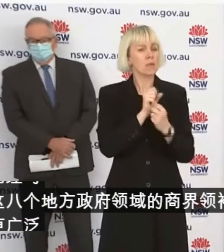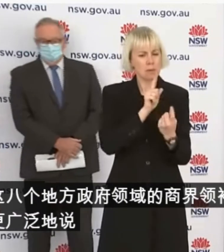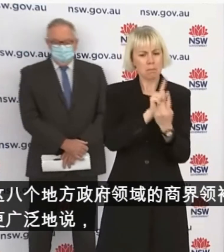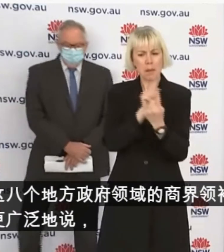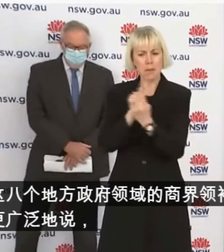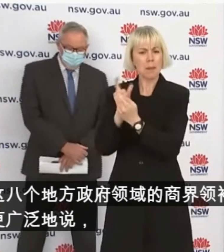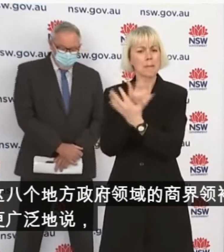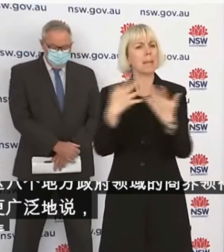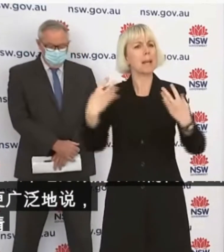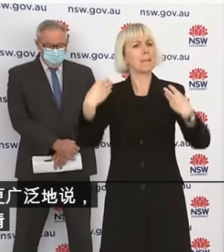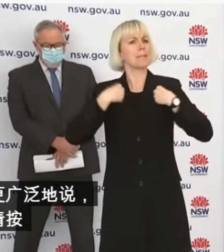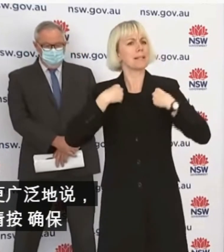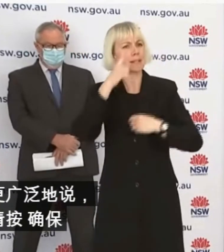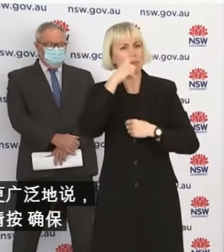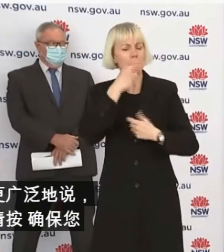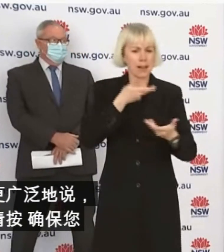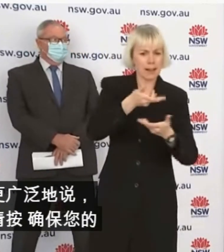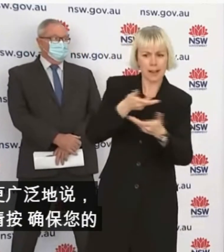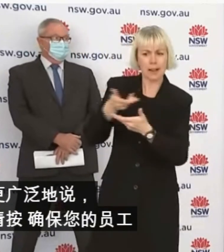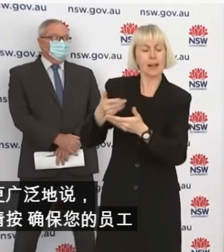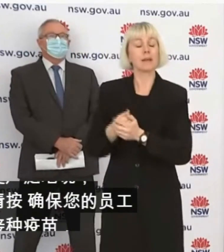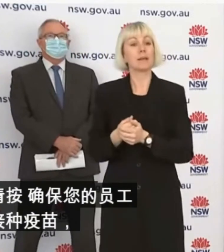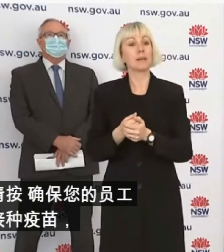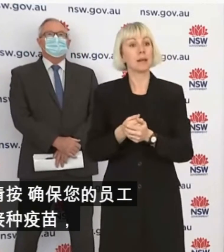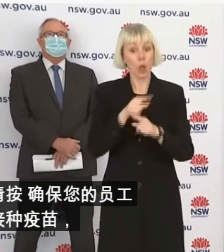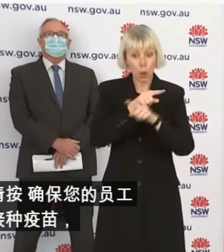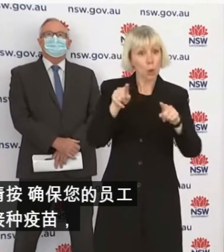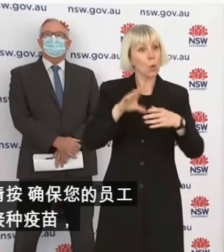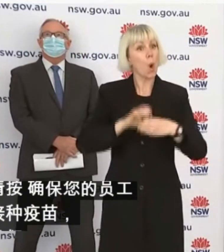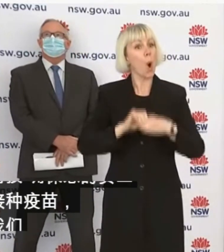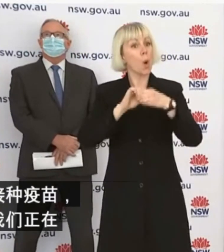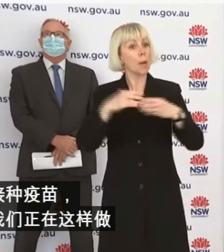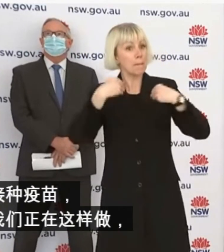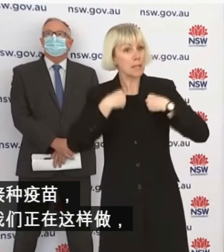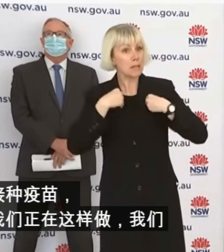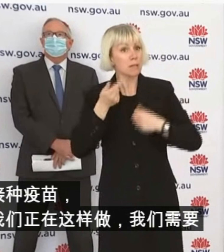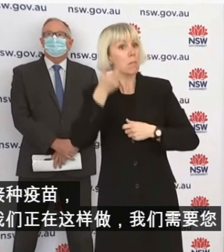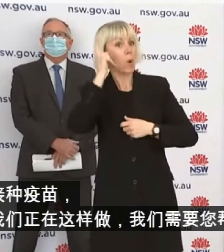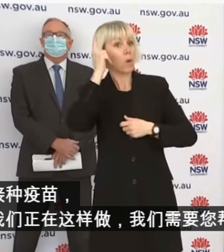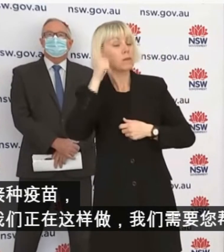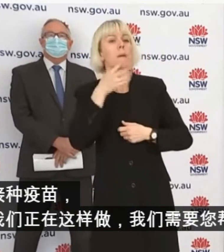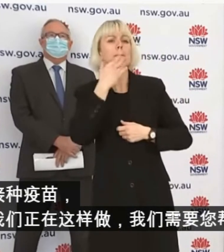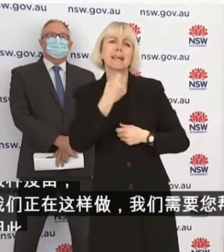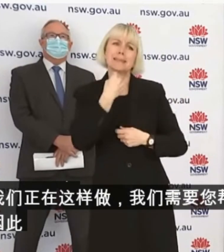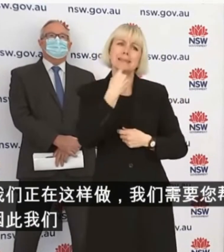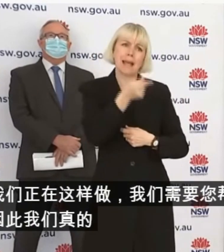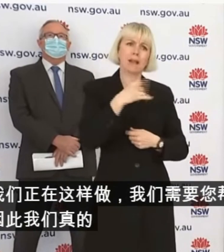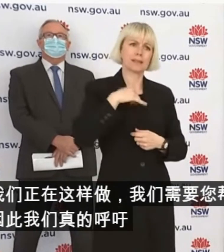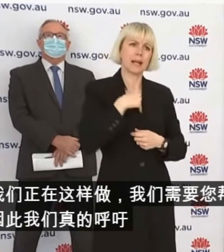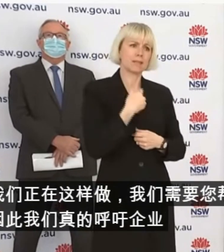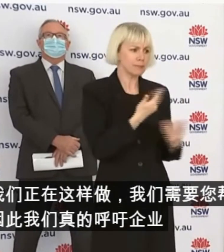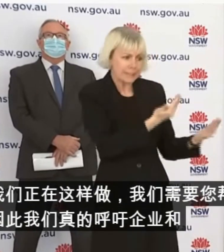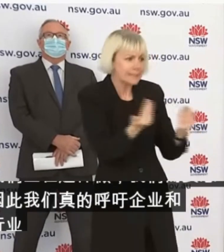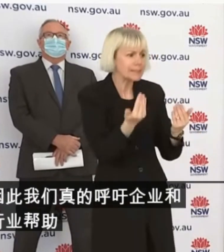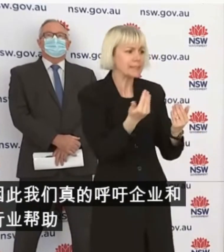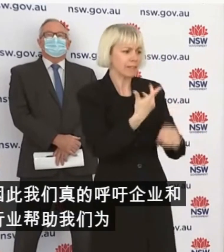areas and more broadly. Please put pressure on your staff to get vaccinated. We are doing that. We need you to help us. So we're really calling